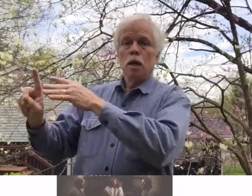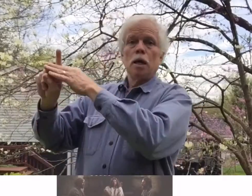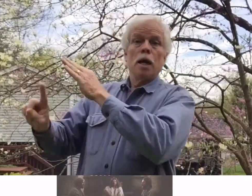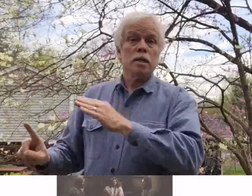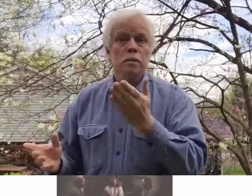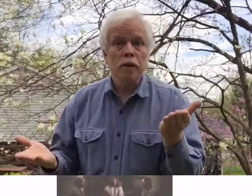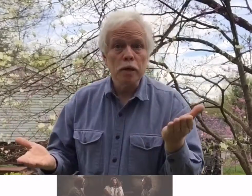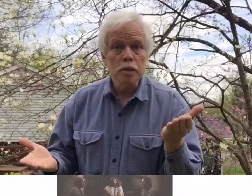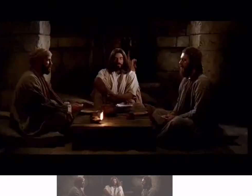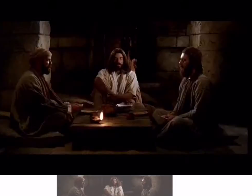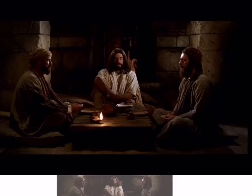he disappears?